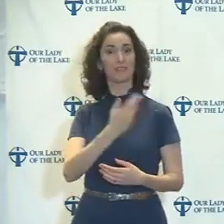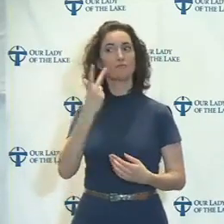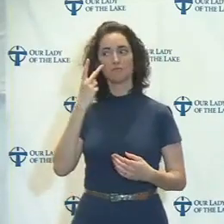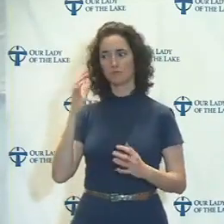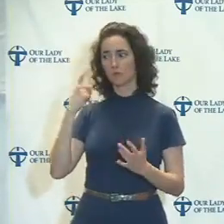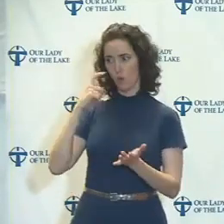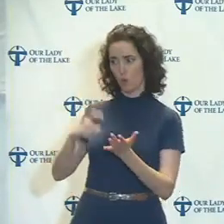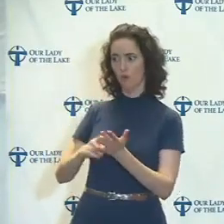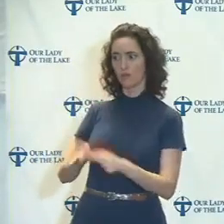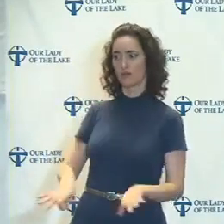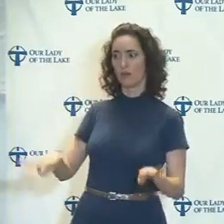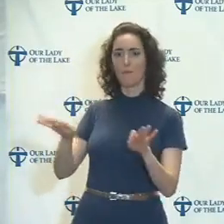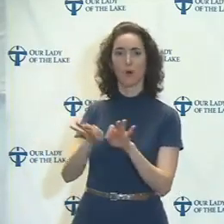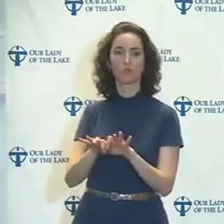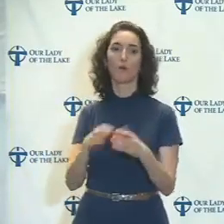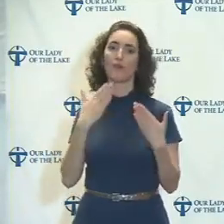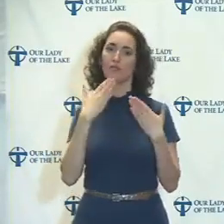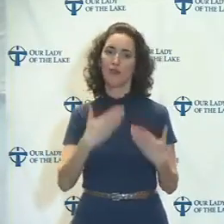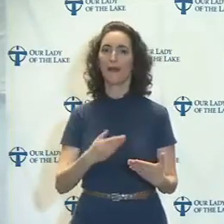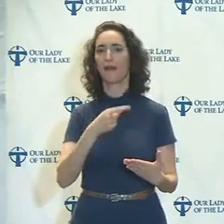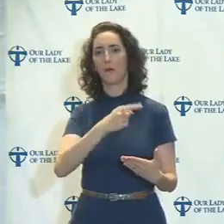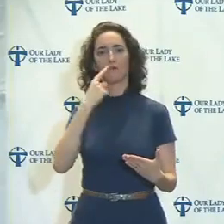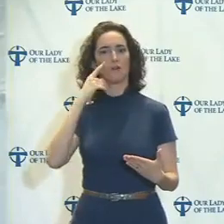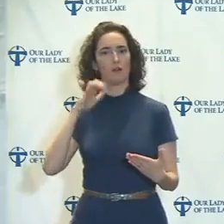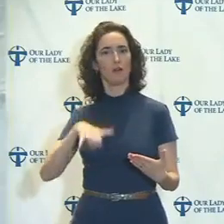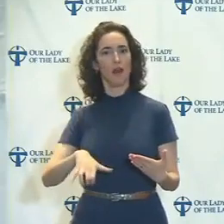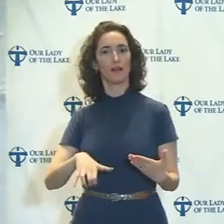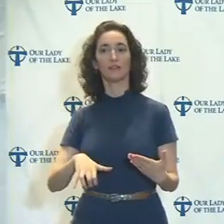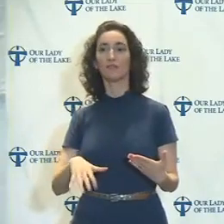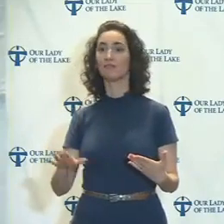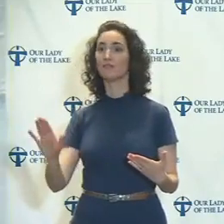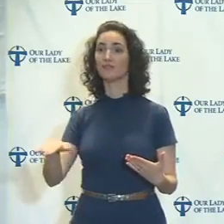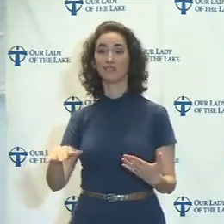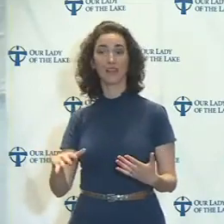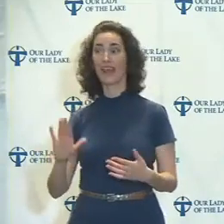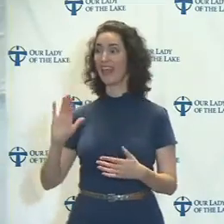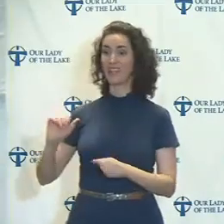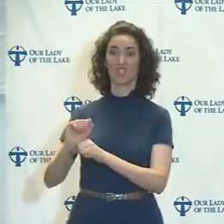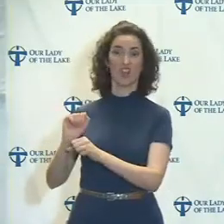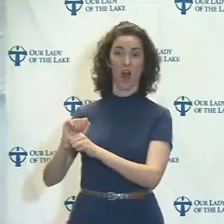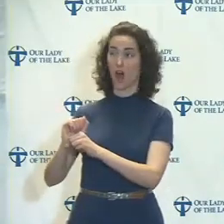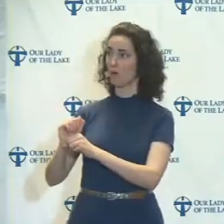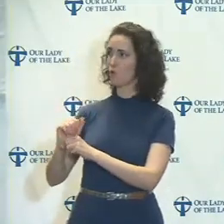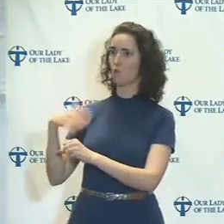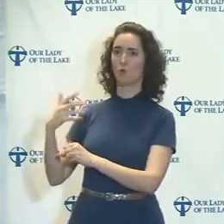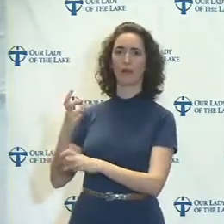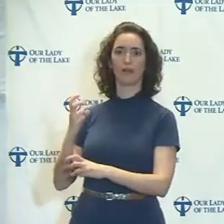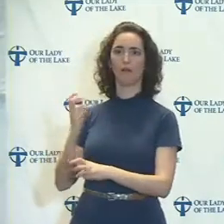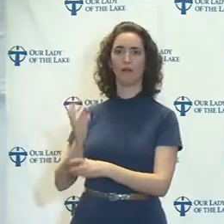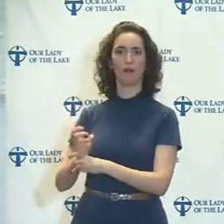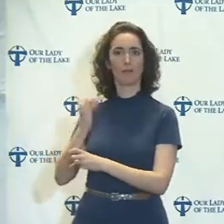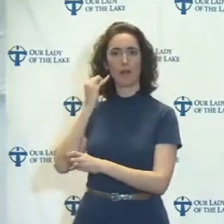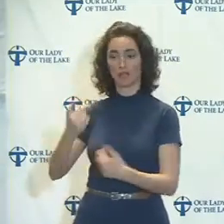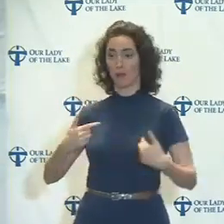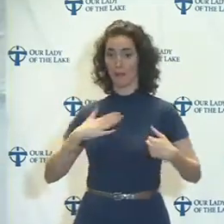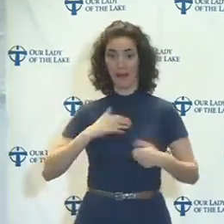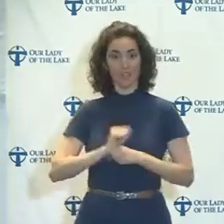truly thank him for doing this, because it's not I can't imagine his job. I know my job is difficult enough in times like